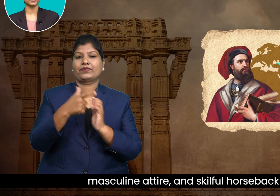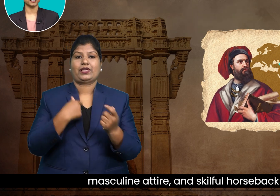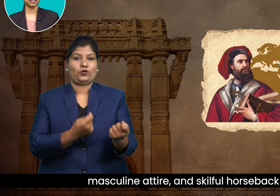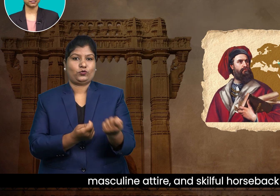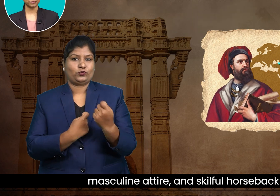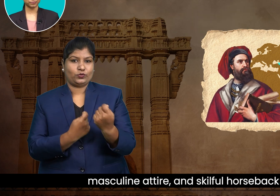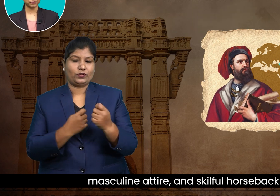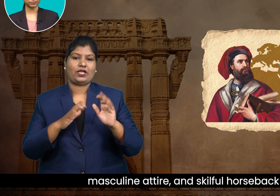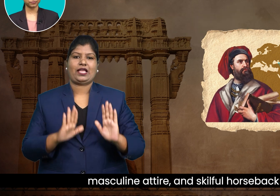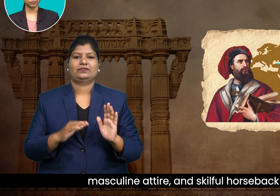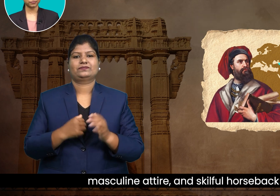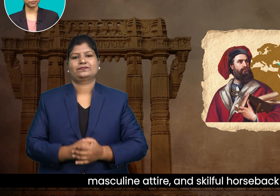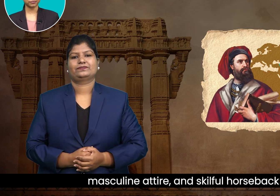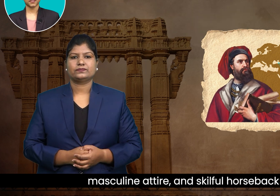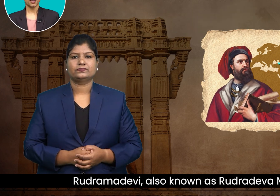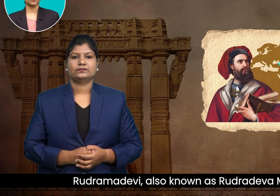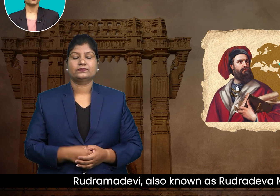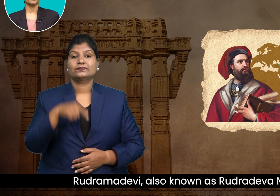horseback riding.